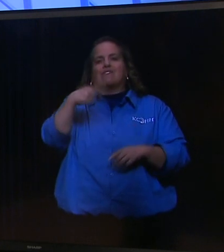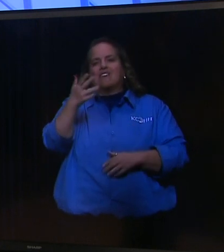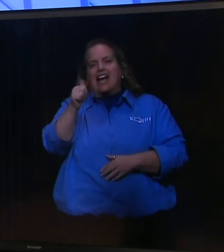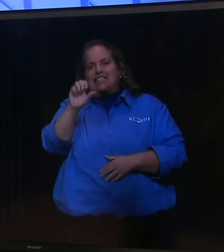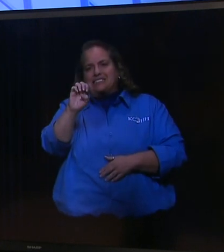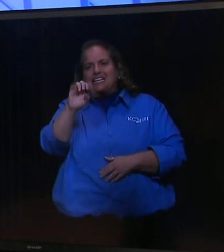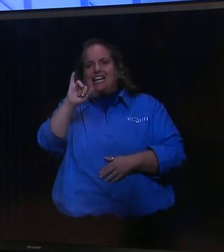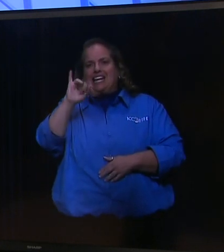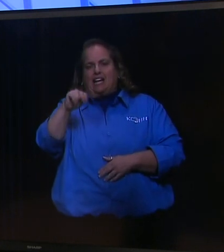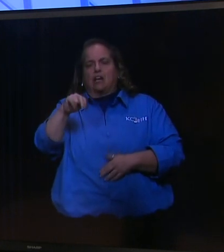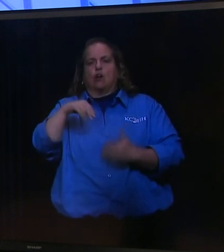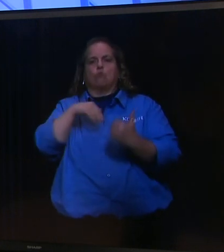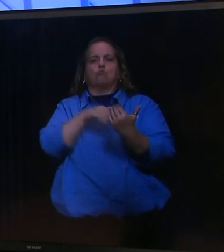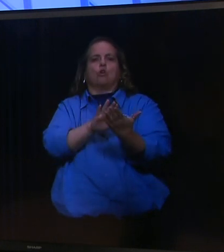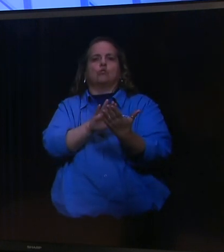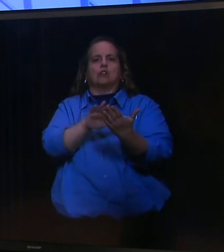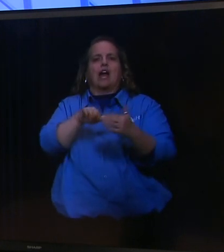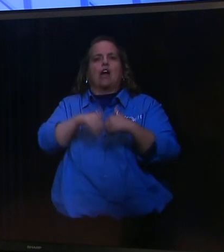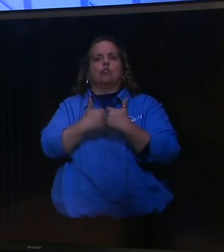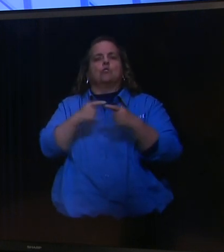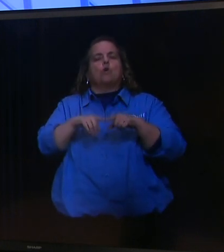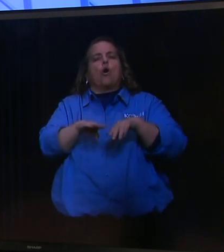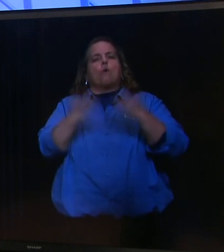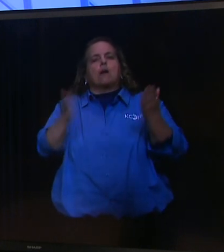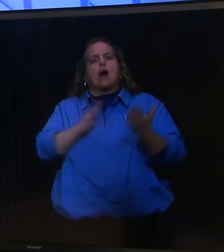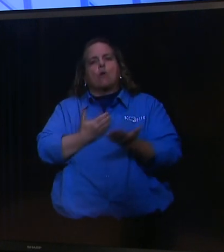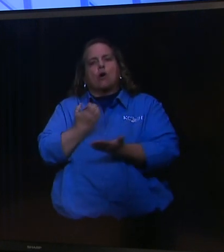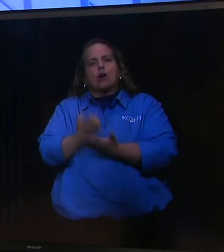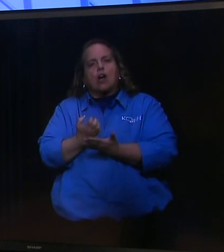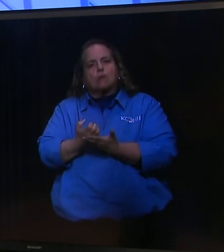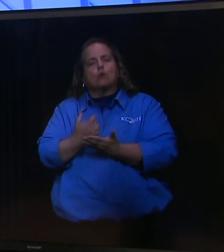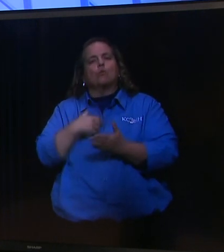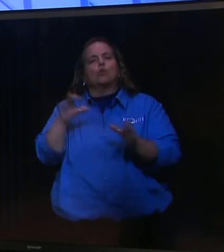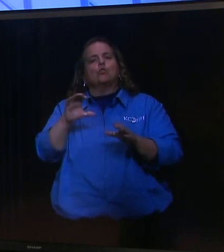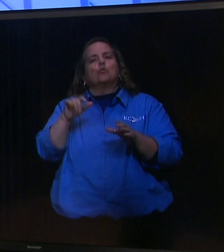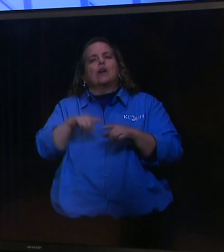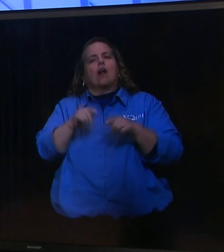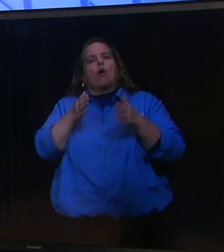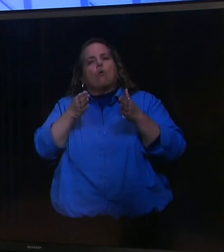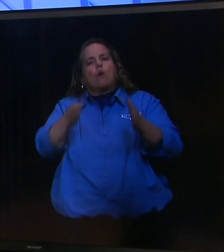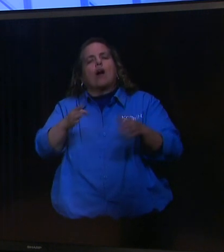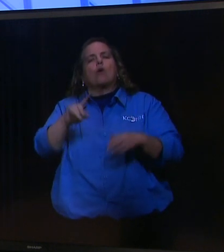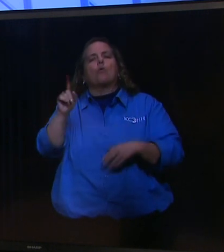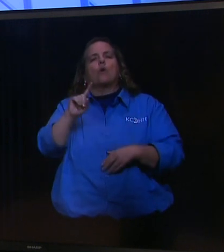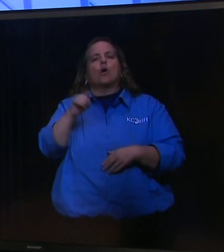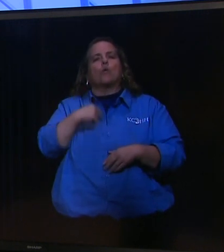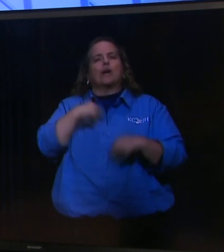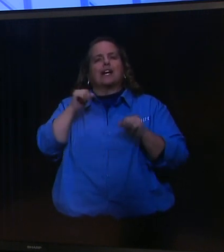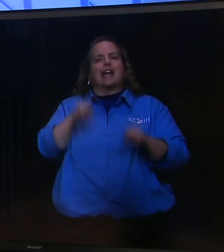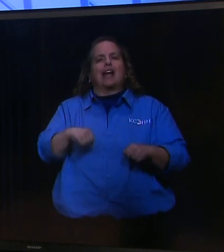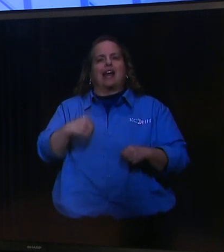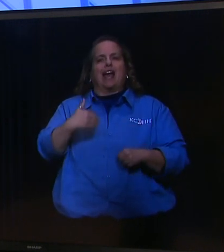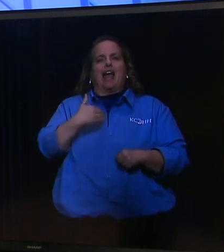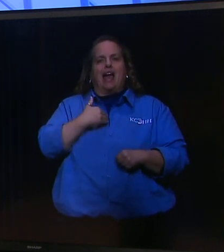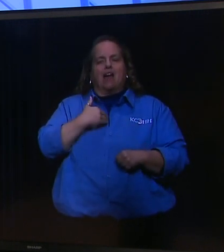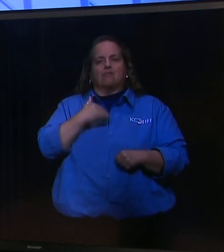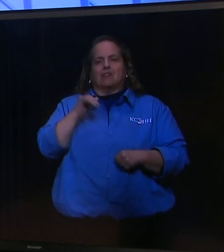Language. Students at one Kentucky high school may have the upper hand if the demand for interpreters suddenly goes up. Their silent